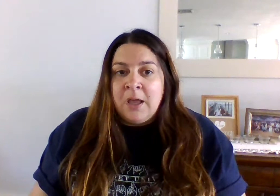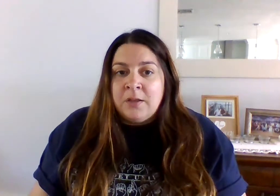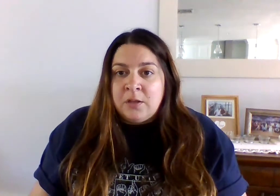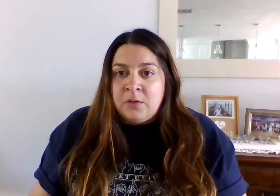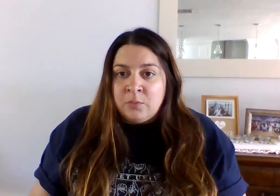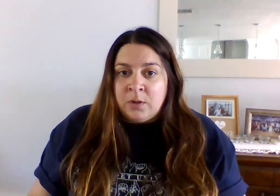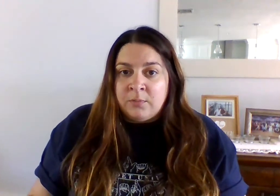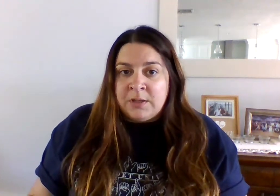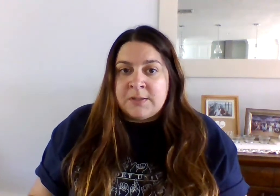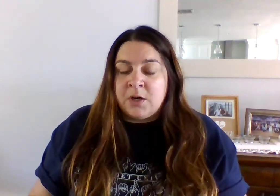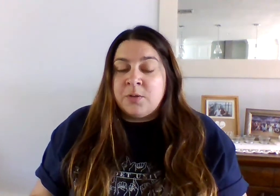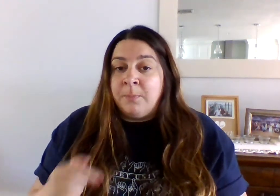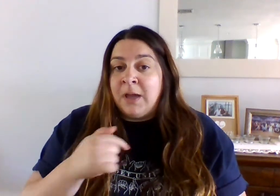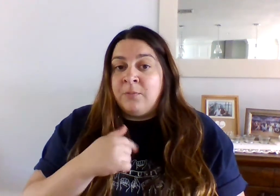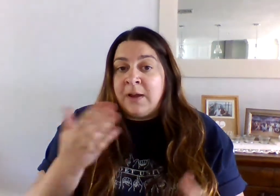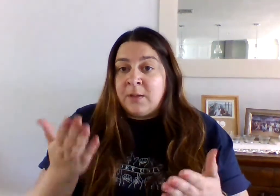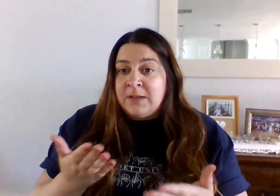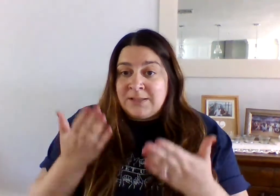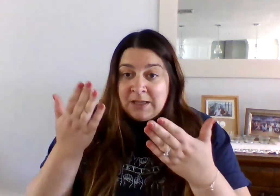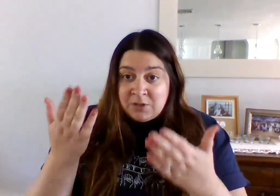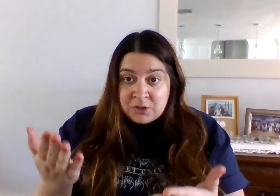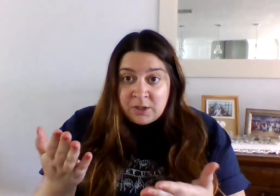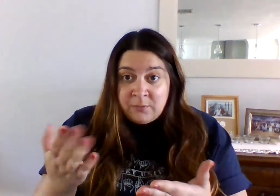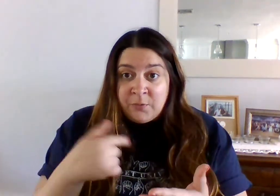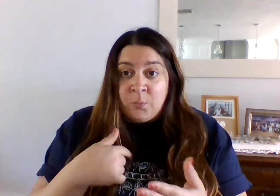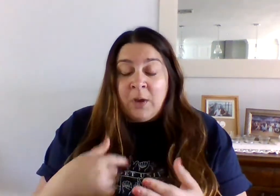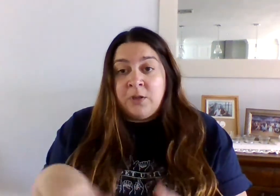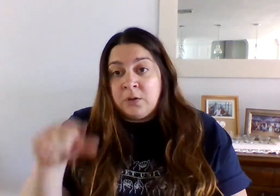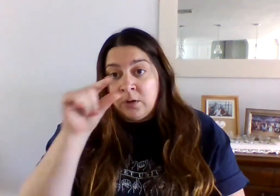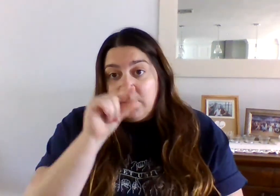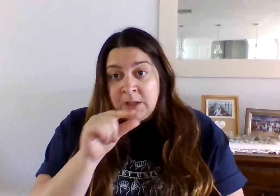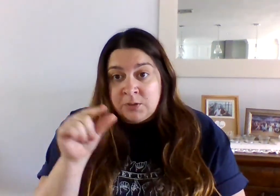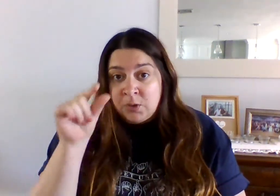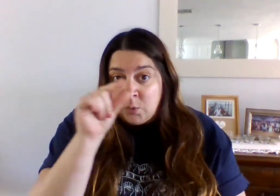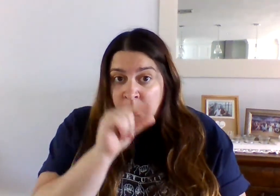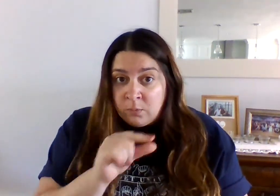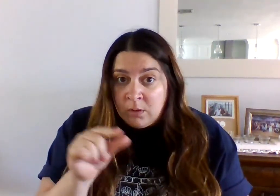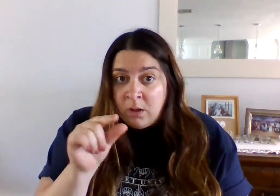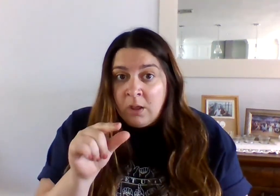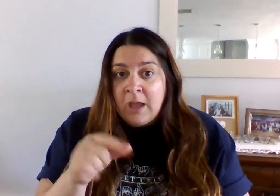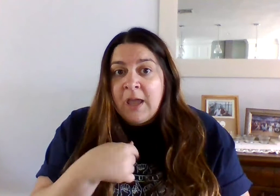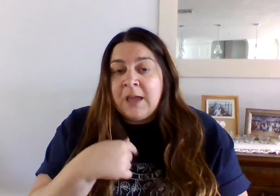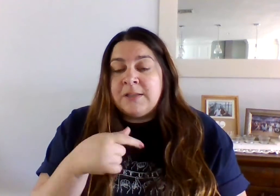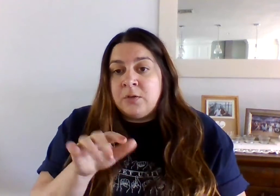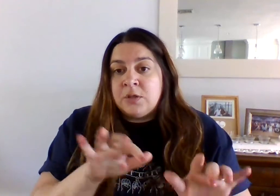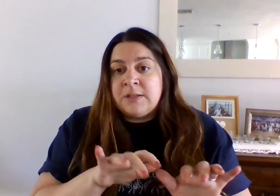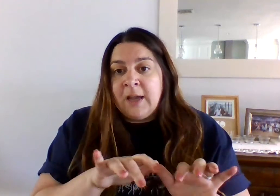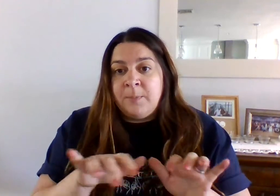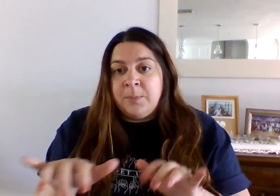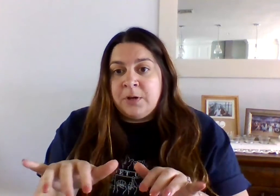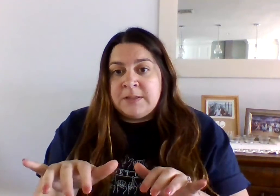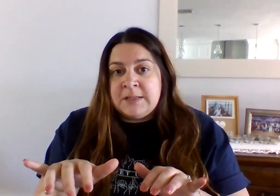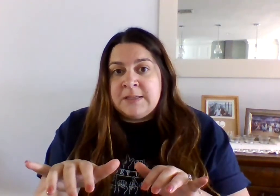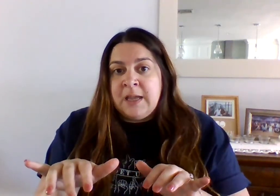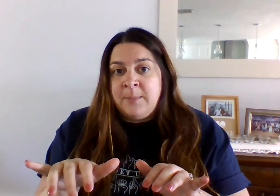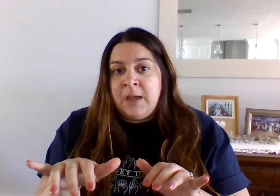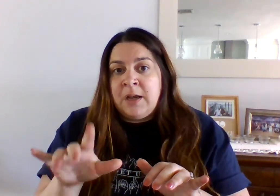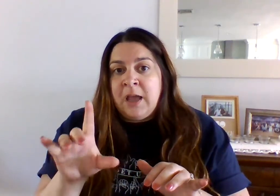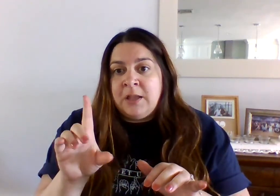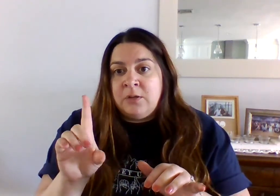that you want to research. My recommendation for when you're going into Google is that you should type the person's name in, and then you